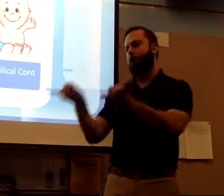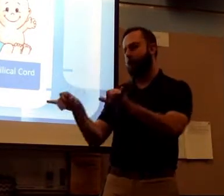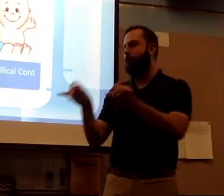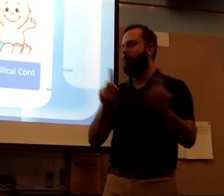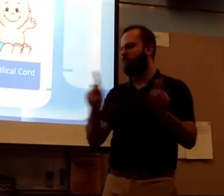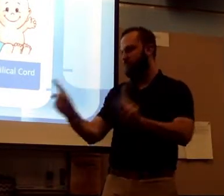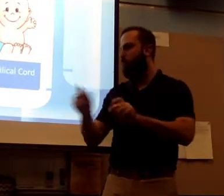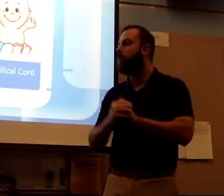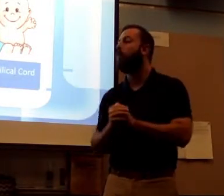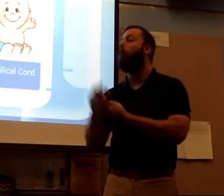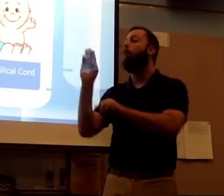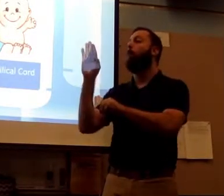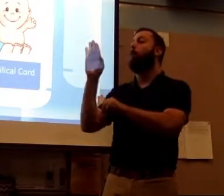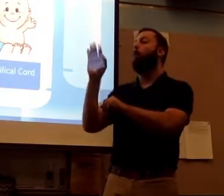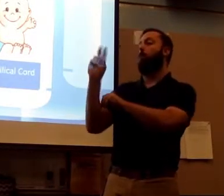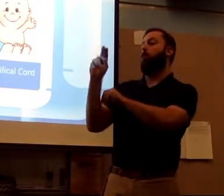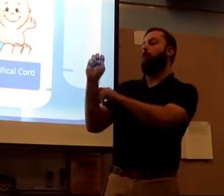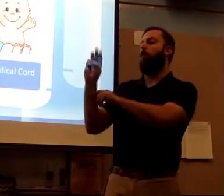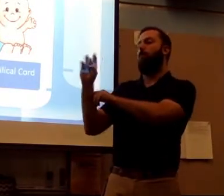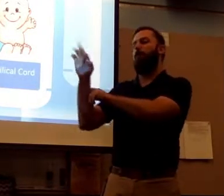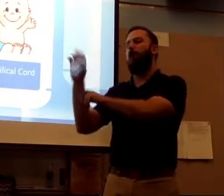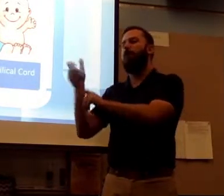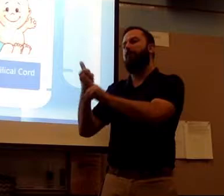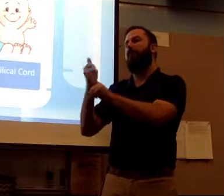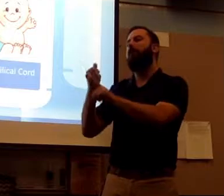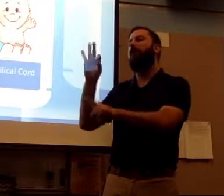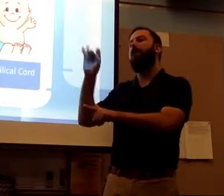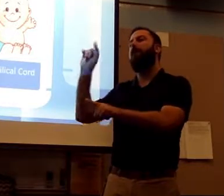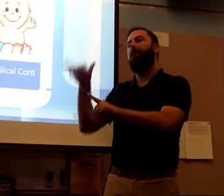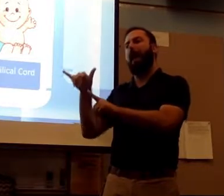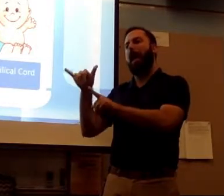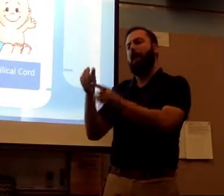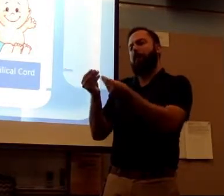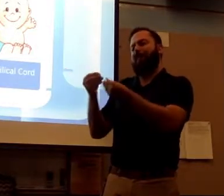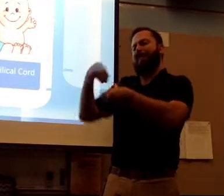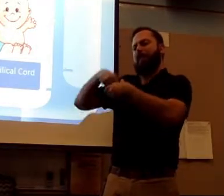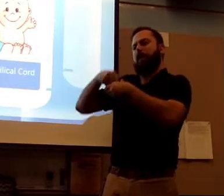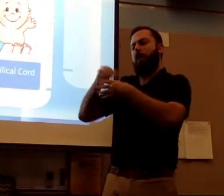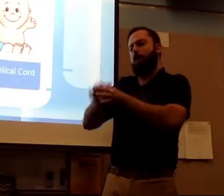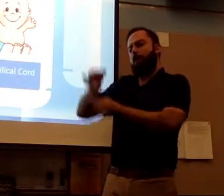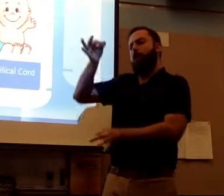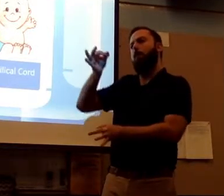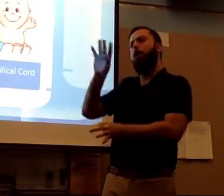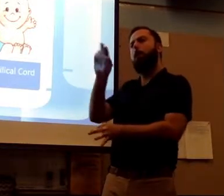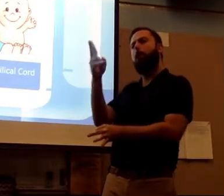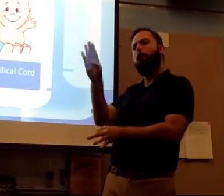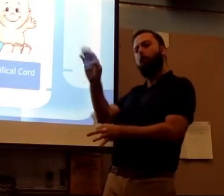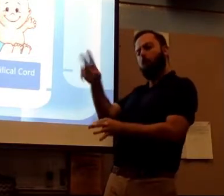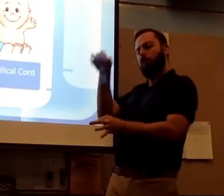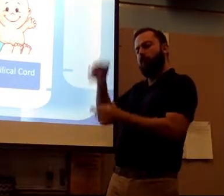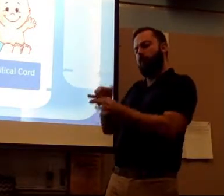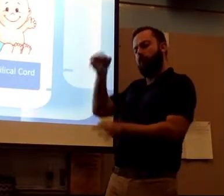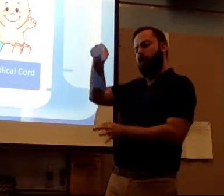marrow is like a fatty substance inside of our bones that creates stem cells. And